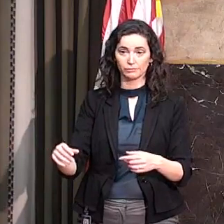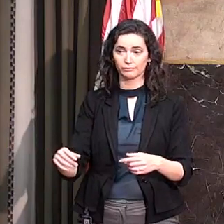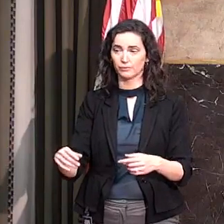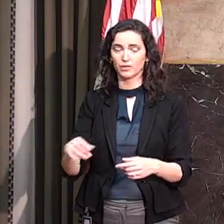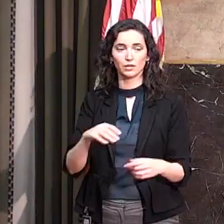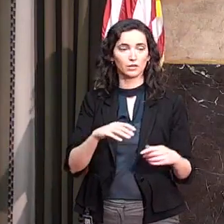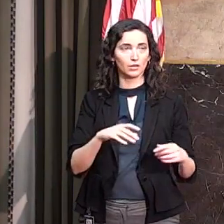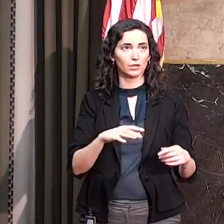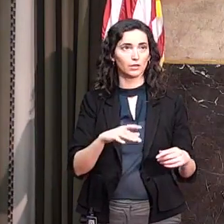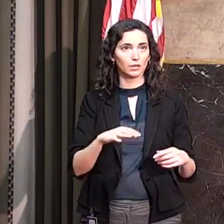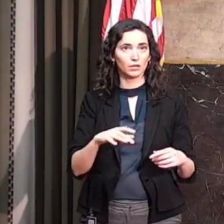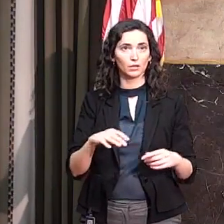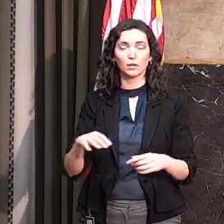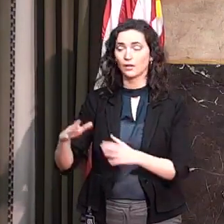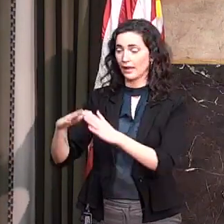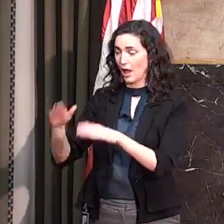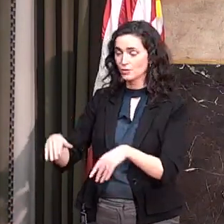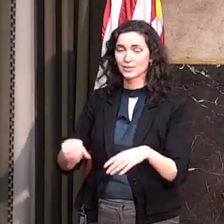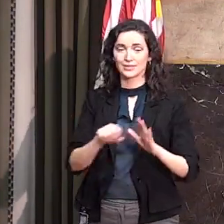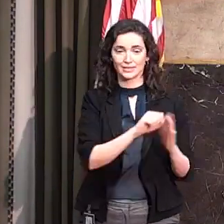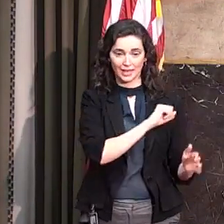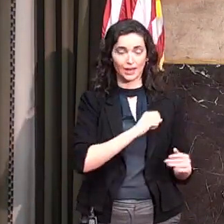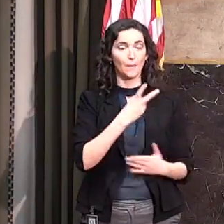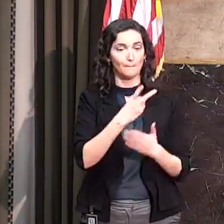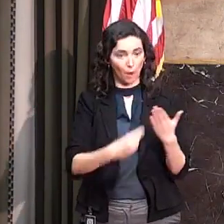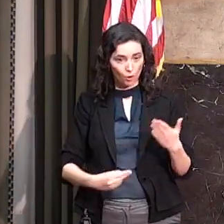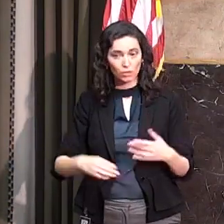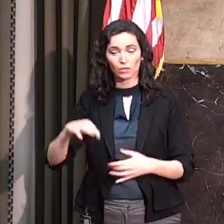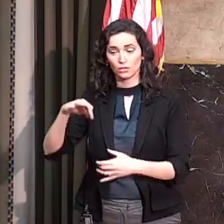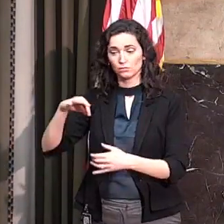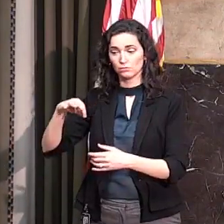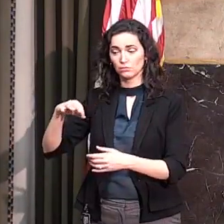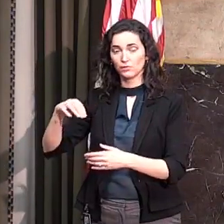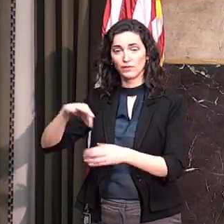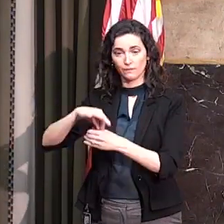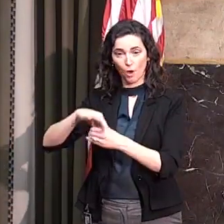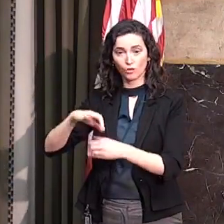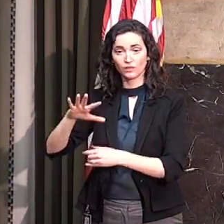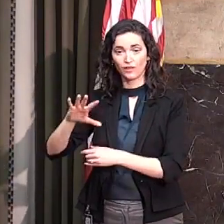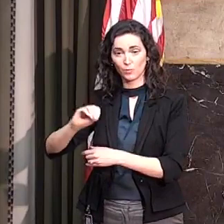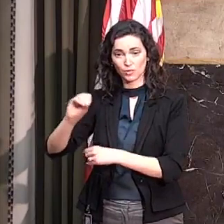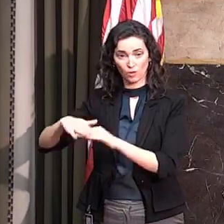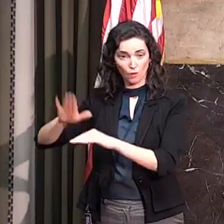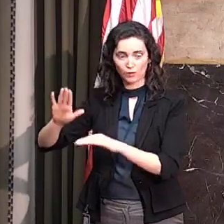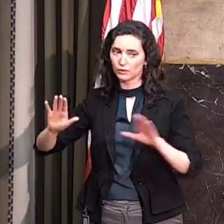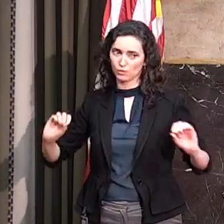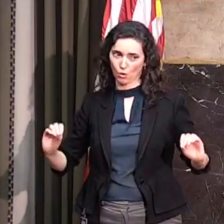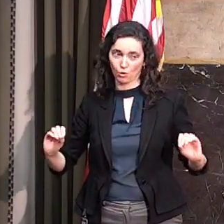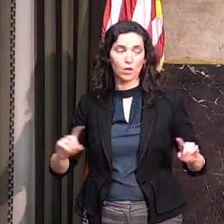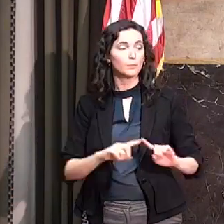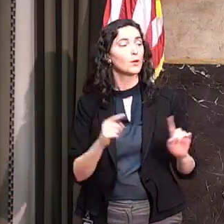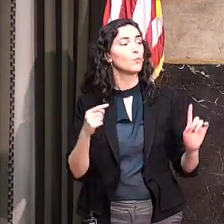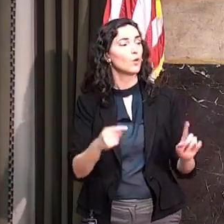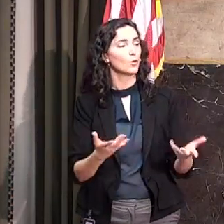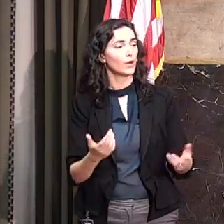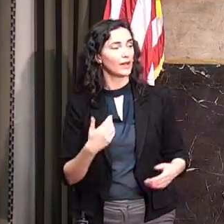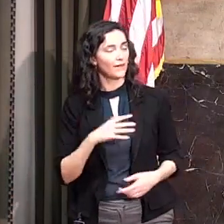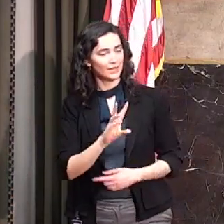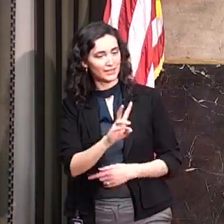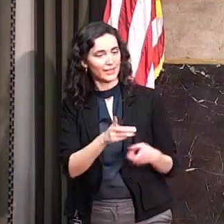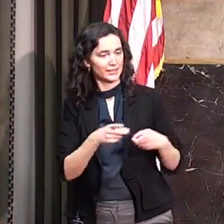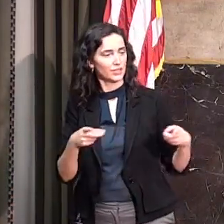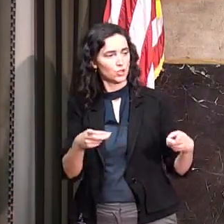the House, in both the House and the Senate. But there you have 6 districts. That's what we're entitled to according to the